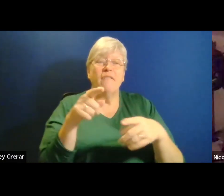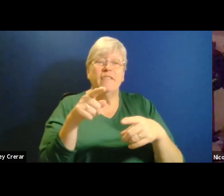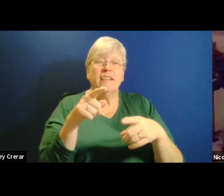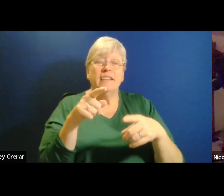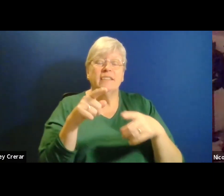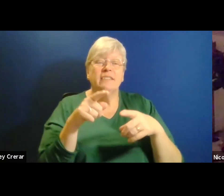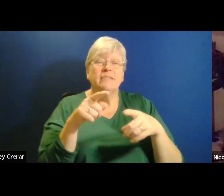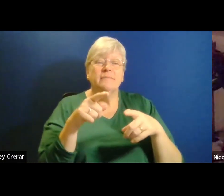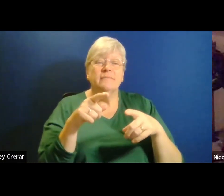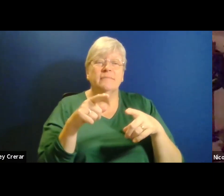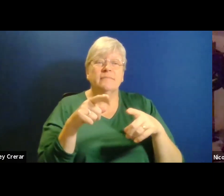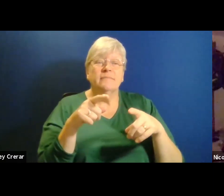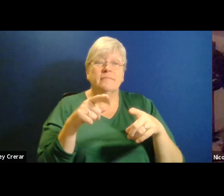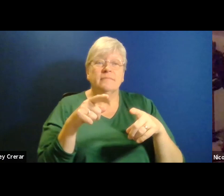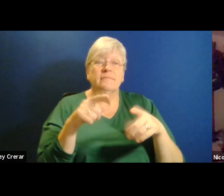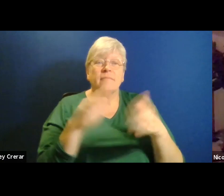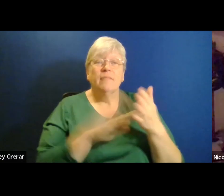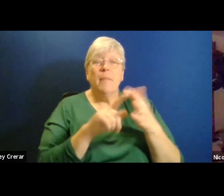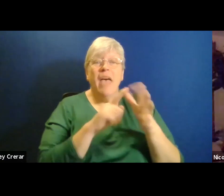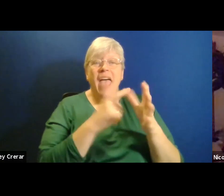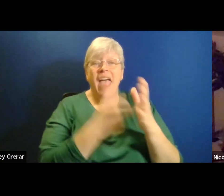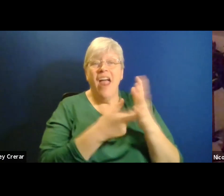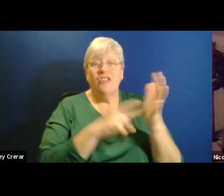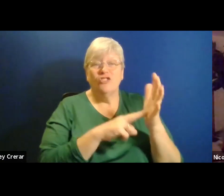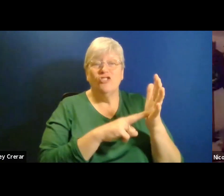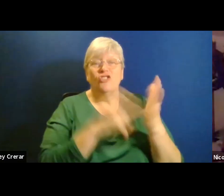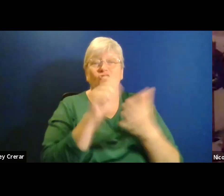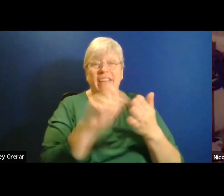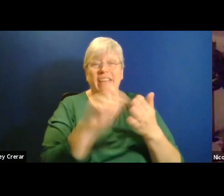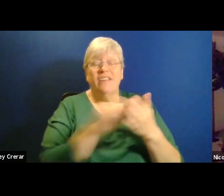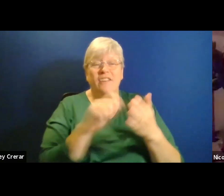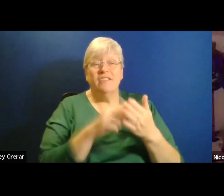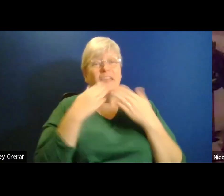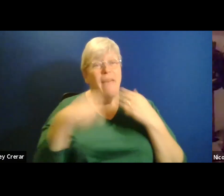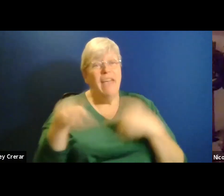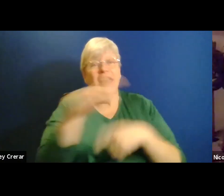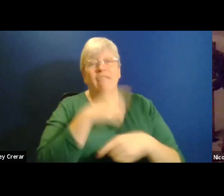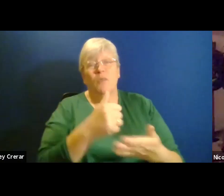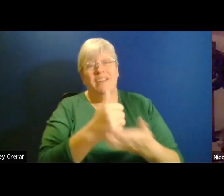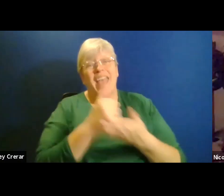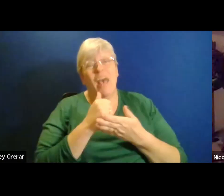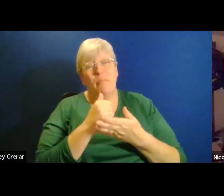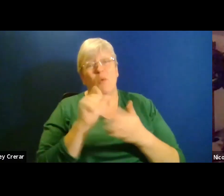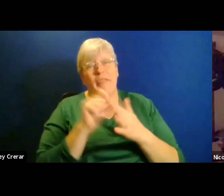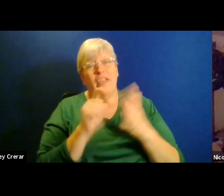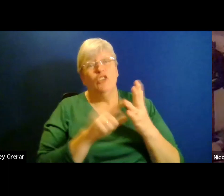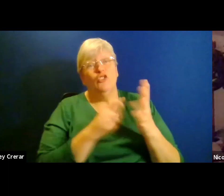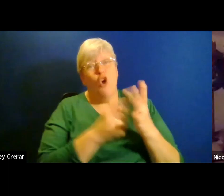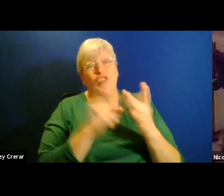Writers. So I want to thank everybody there that helps me along with my Doric, because as you'll tell, I'm not a natural Doric